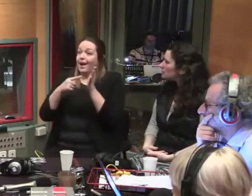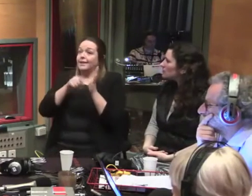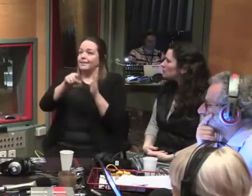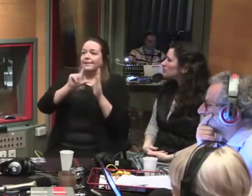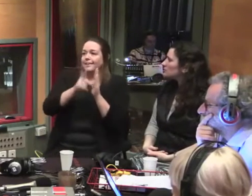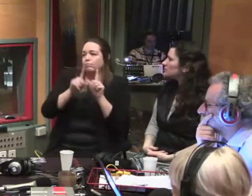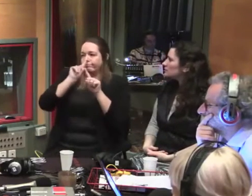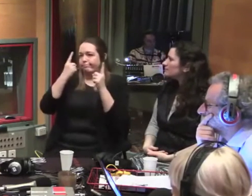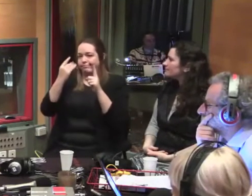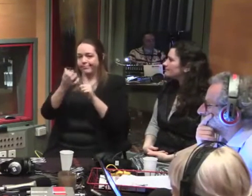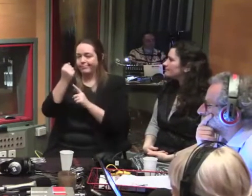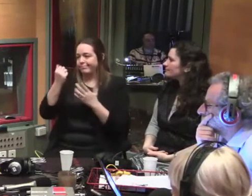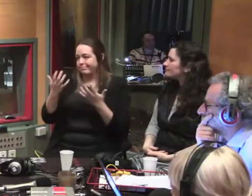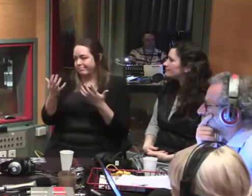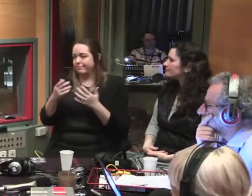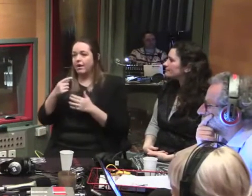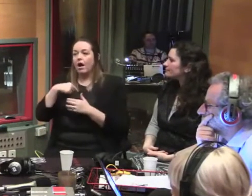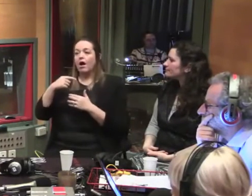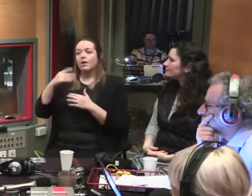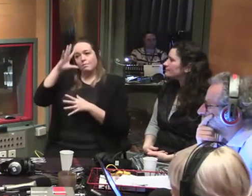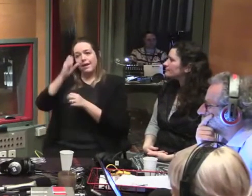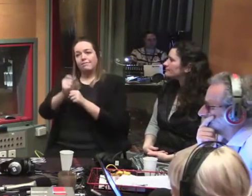I never accept that you can't come back to these things.